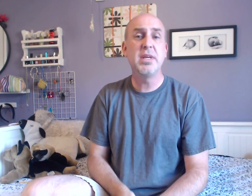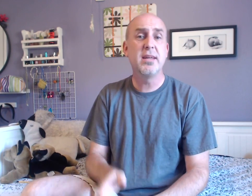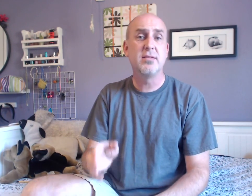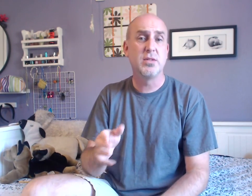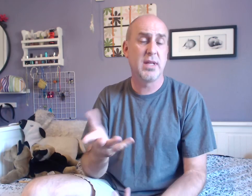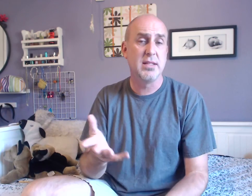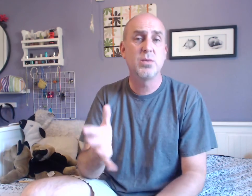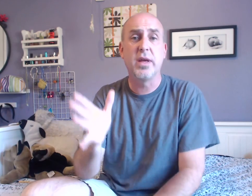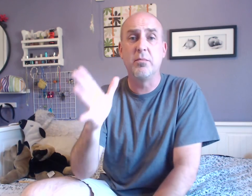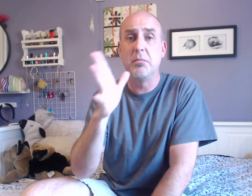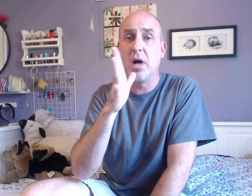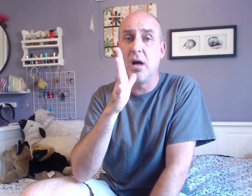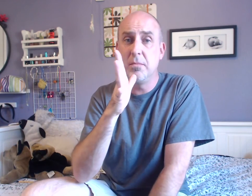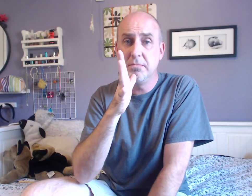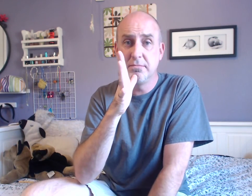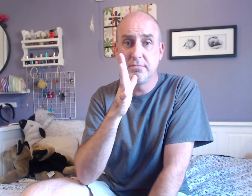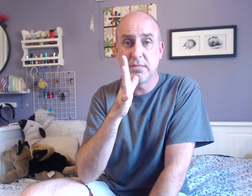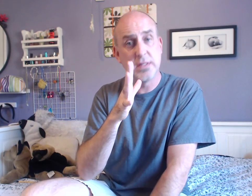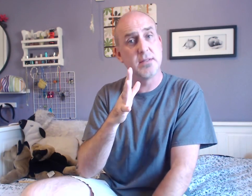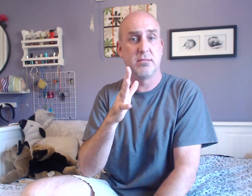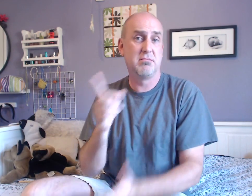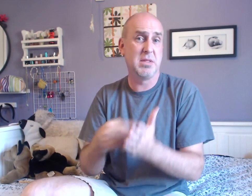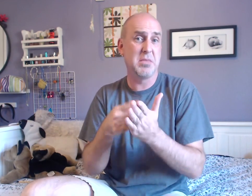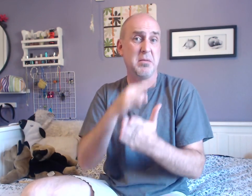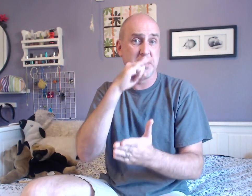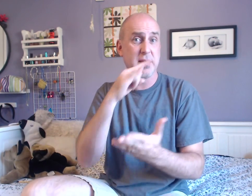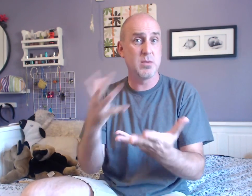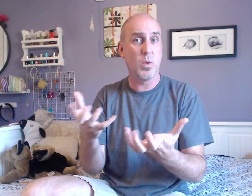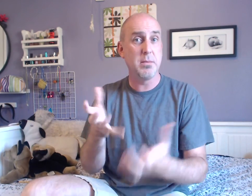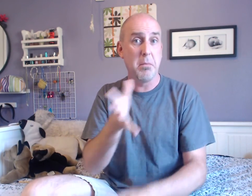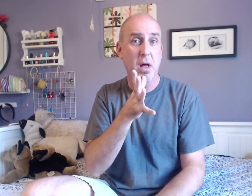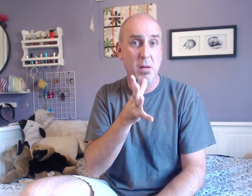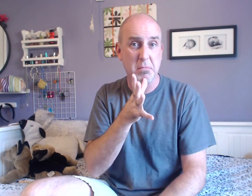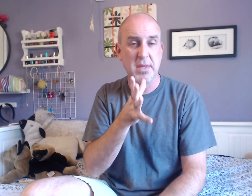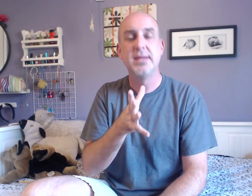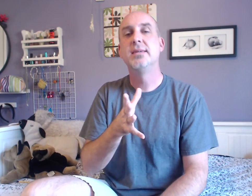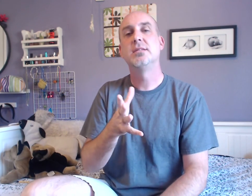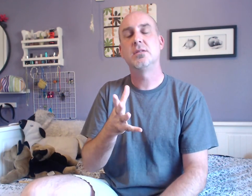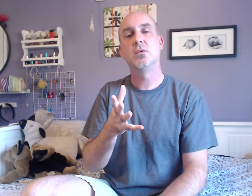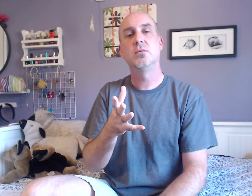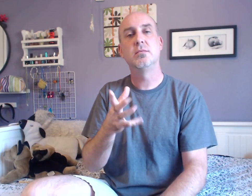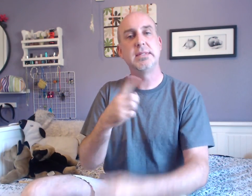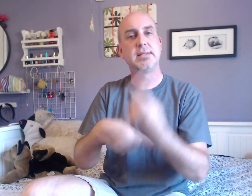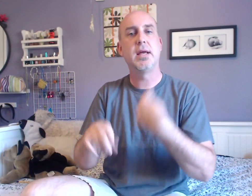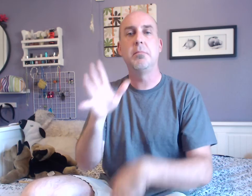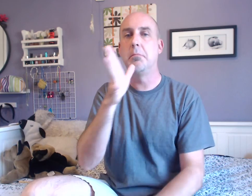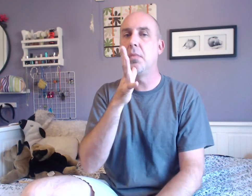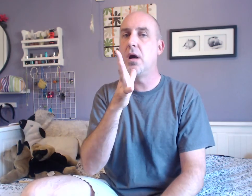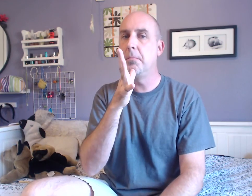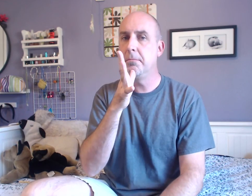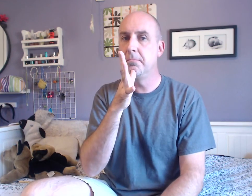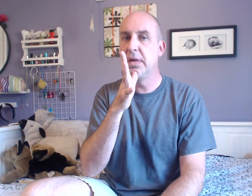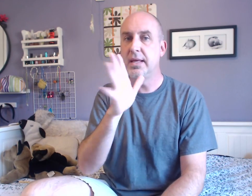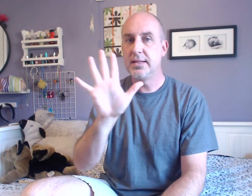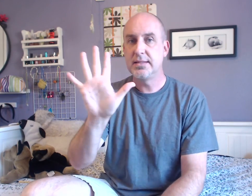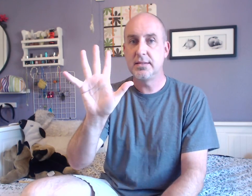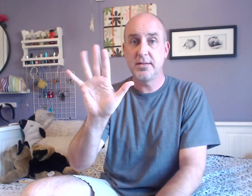of those signs, we have mom, because sometimes kids want mom. So let's sign mom. This is just a